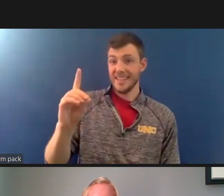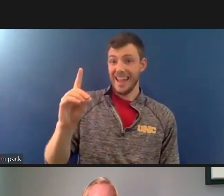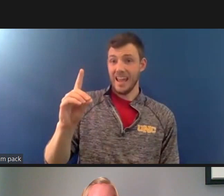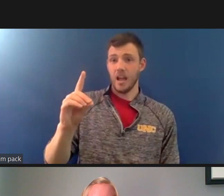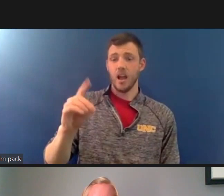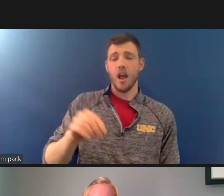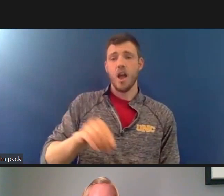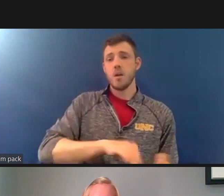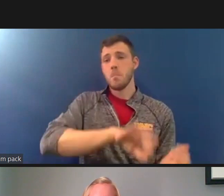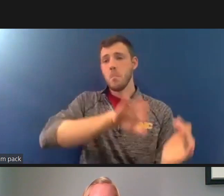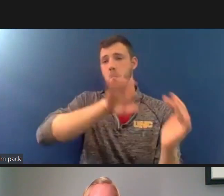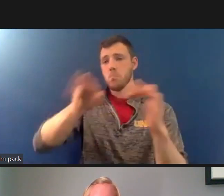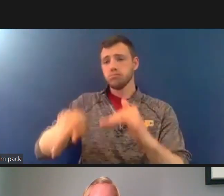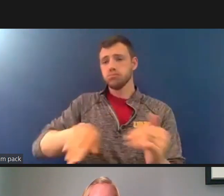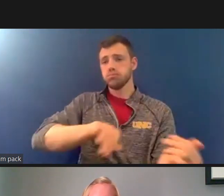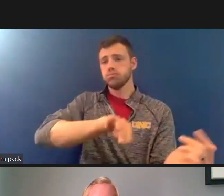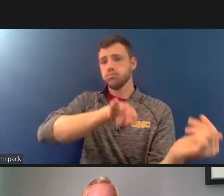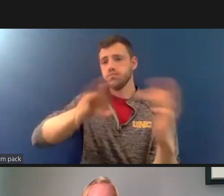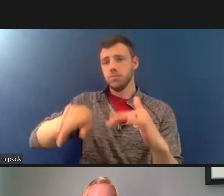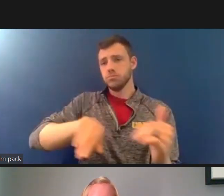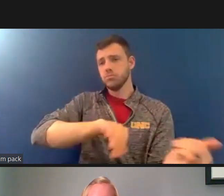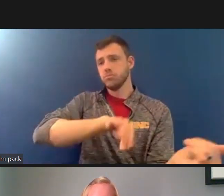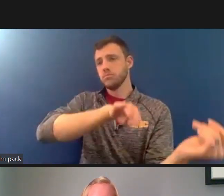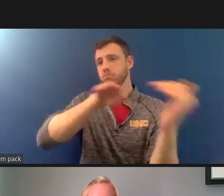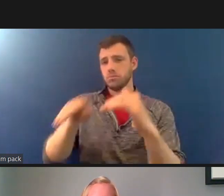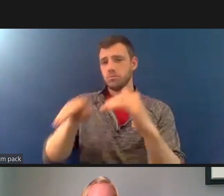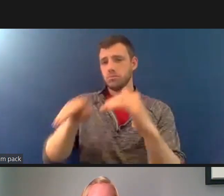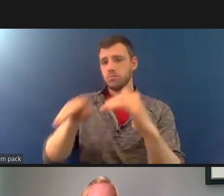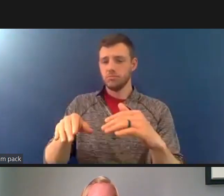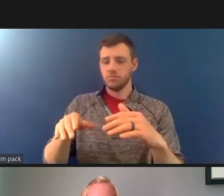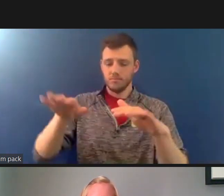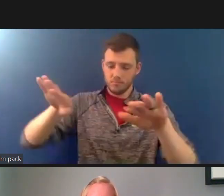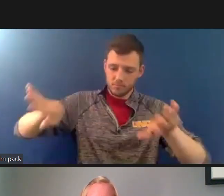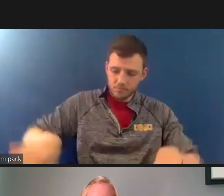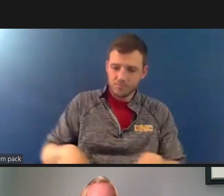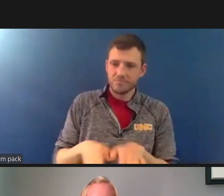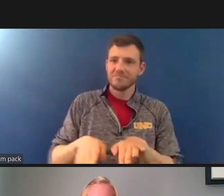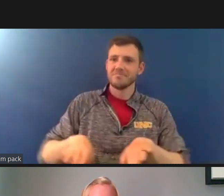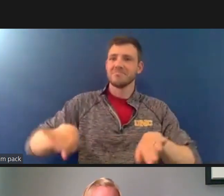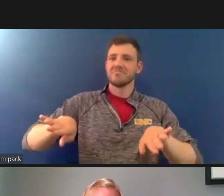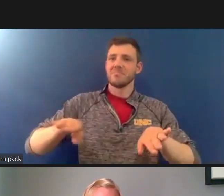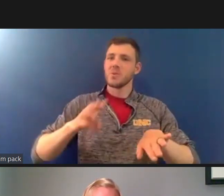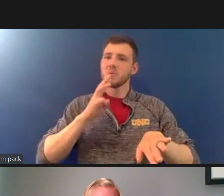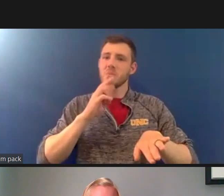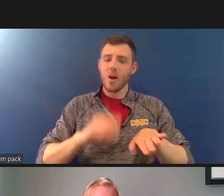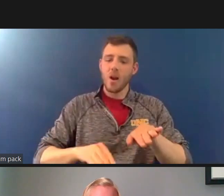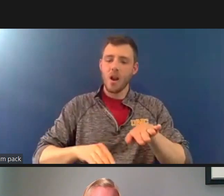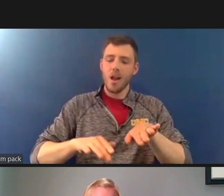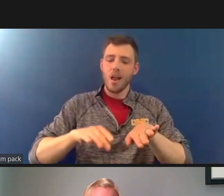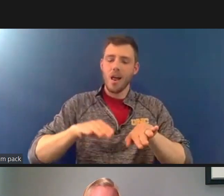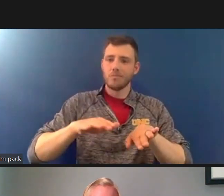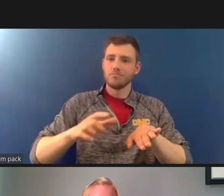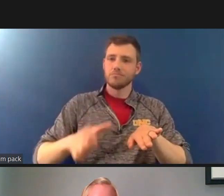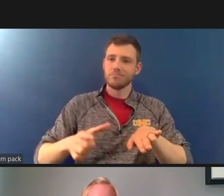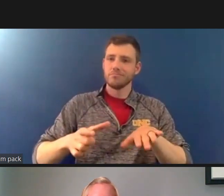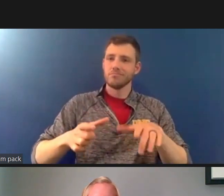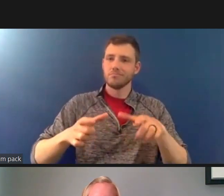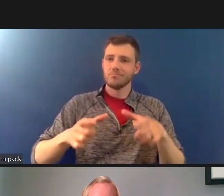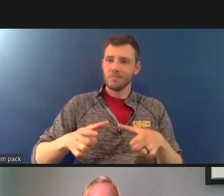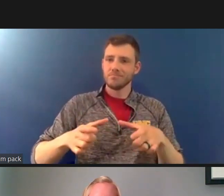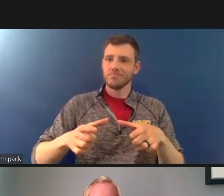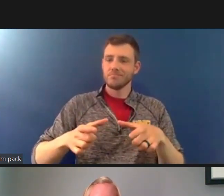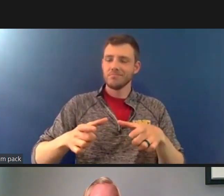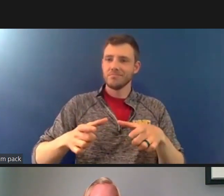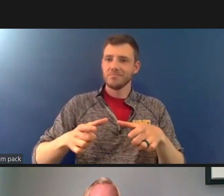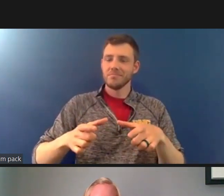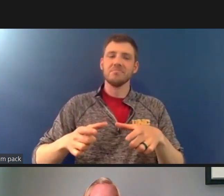in the beach with a high ledge of pink granite at the further end. Ralph had been deceived before now by the specious appearance of depth in a